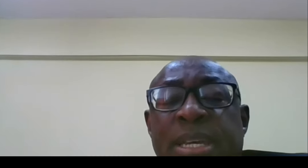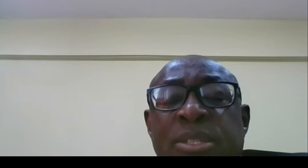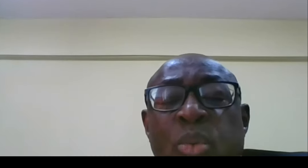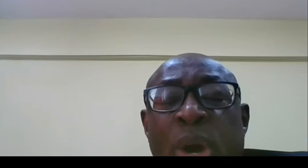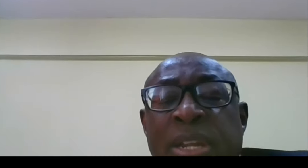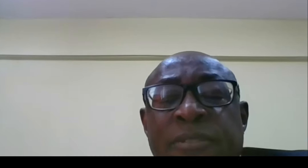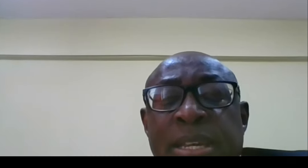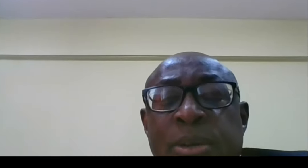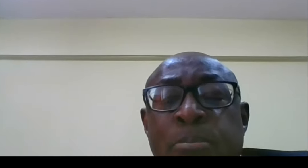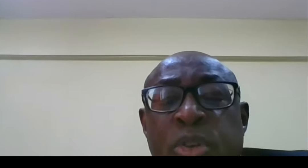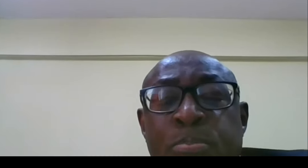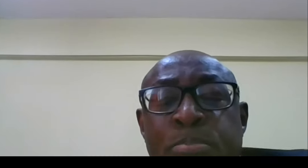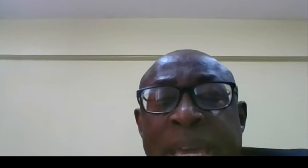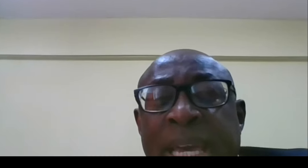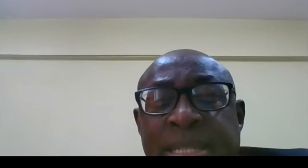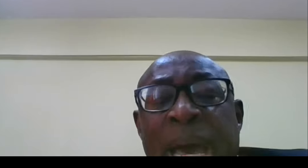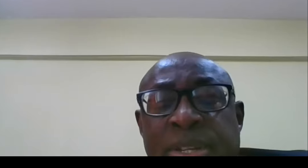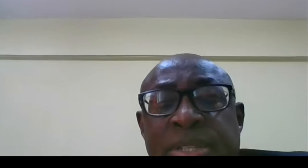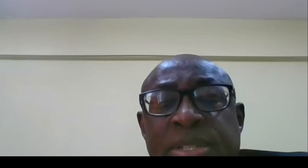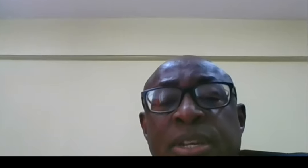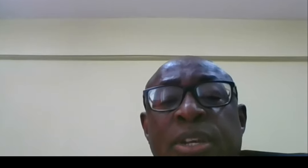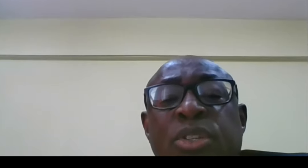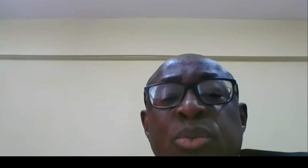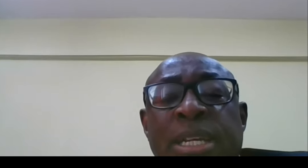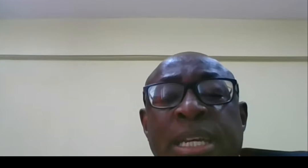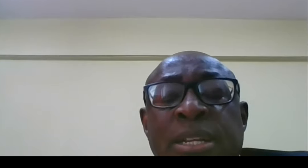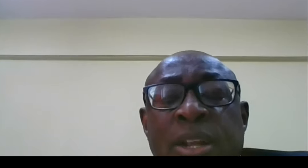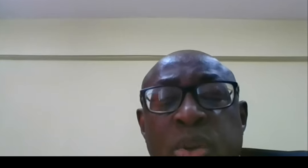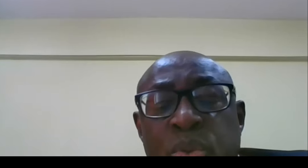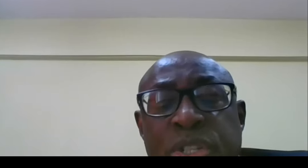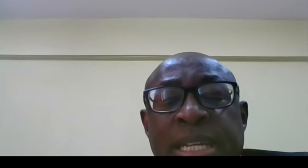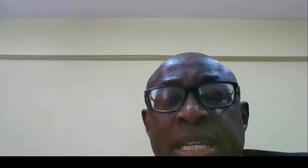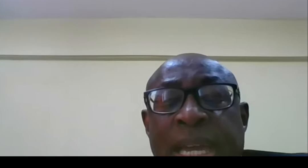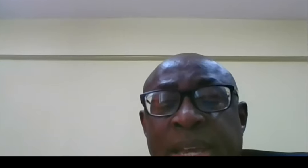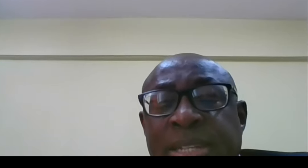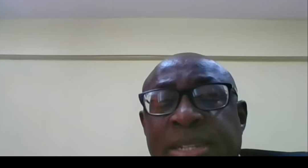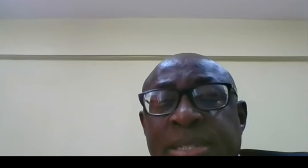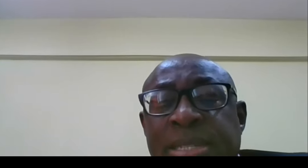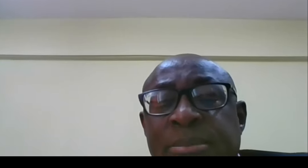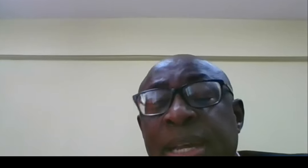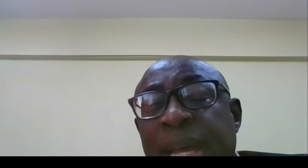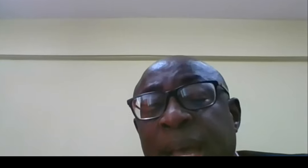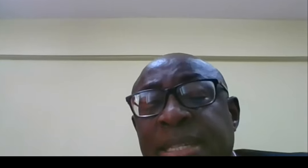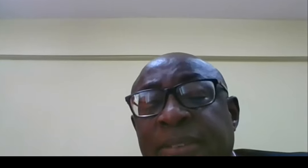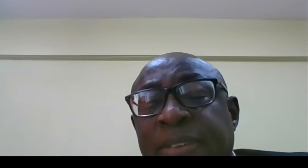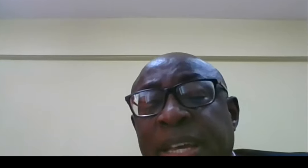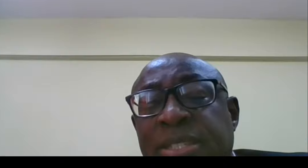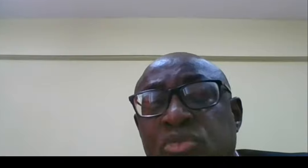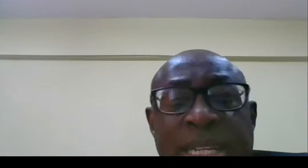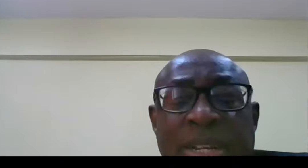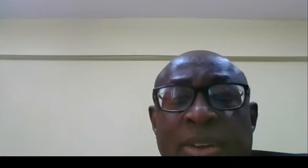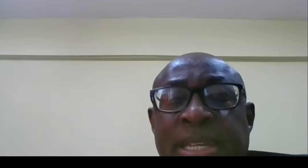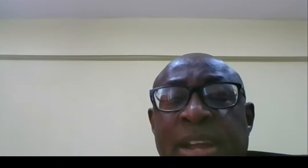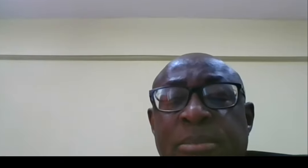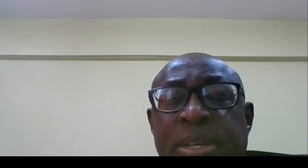is one of the biggest barriers to inclusion in our education system. And this affects us right